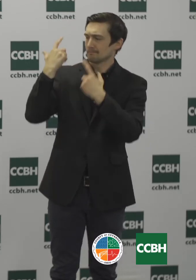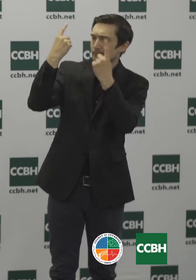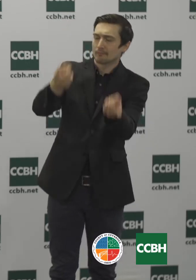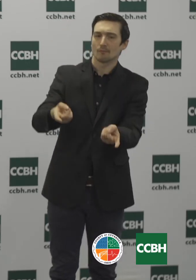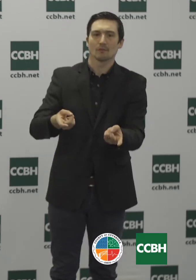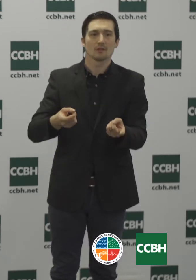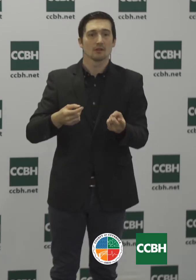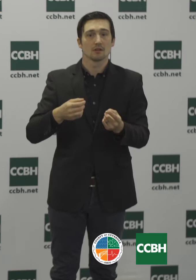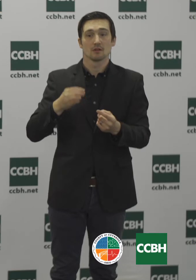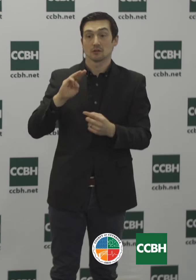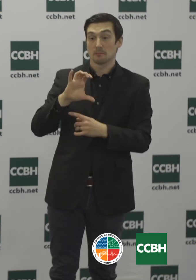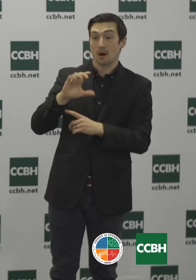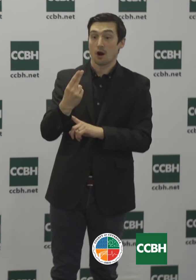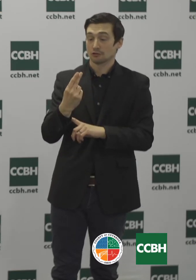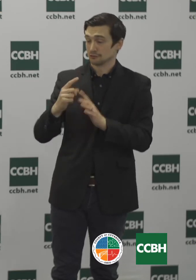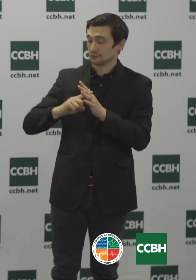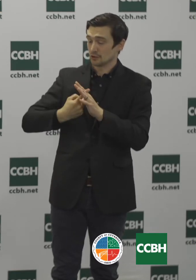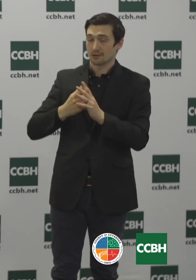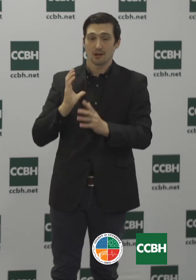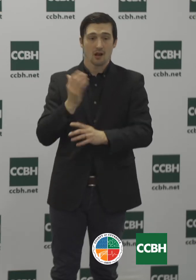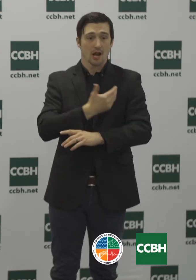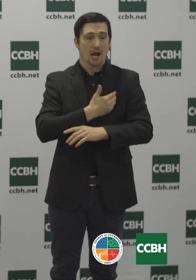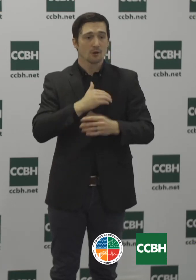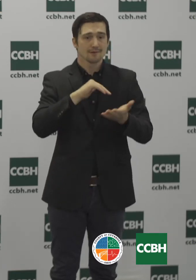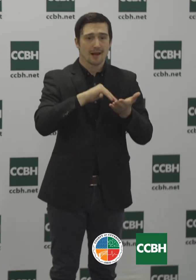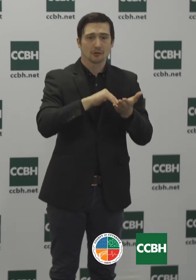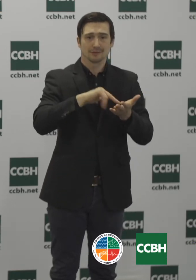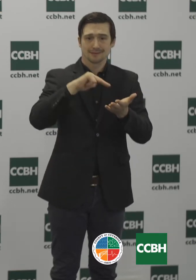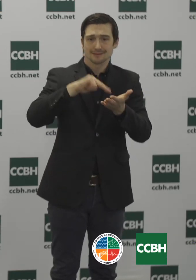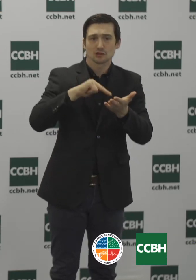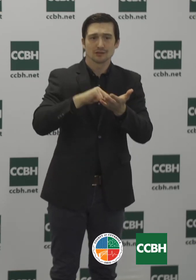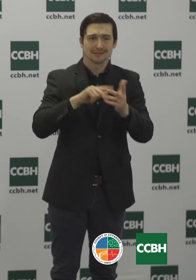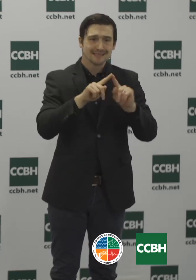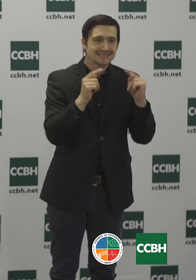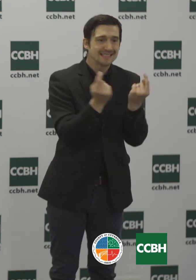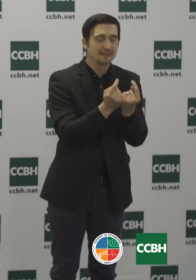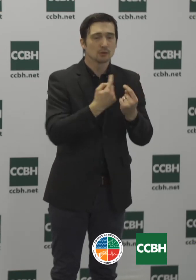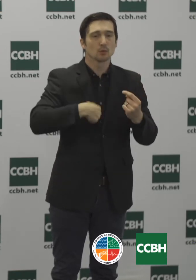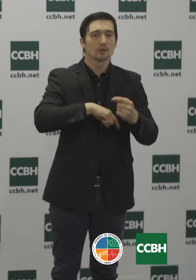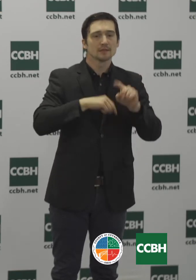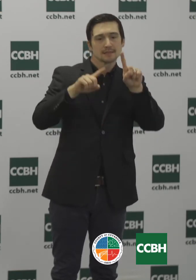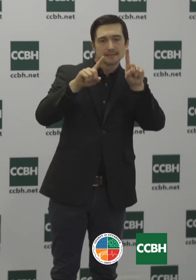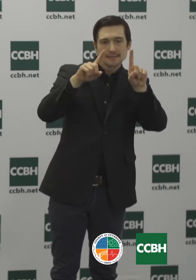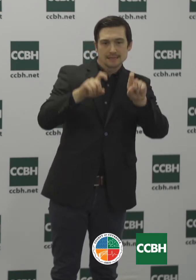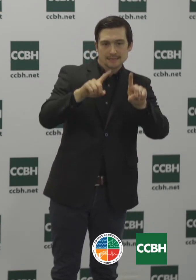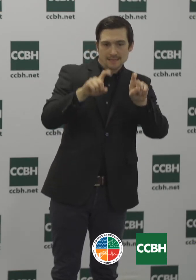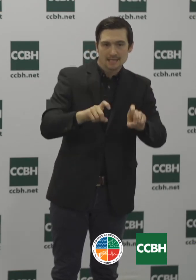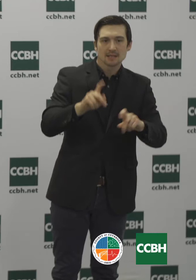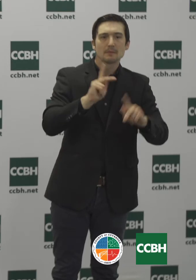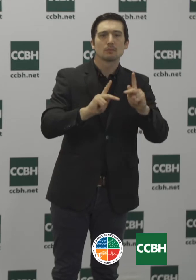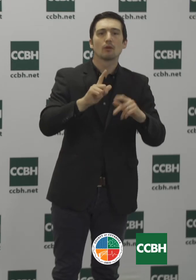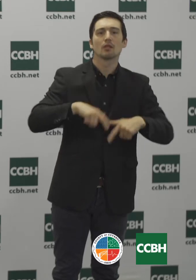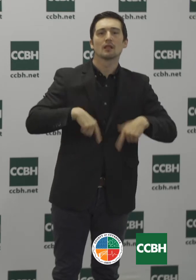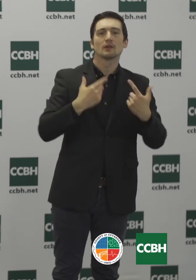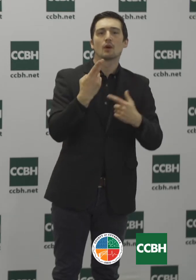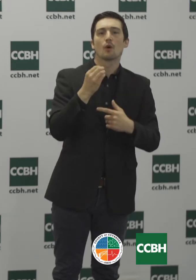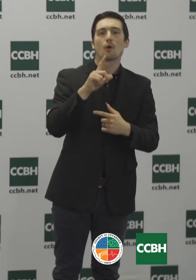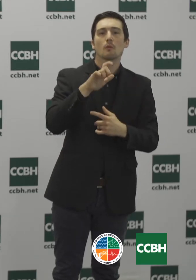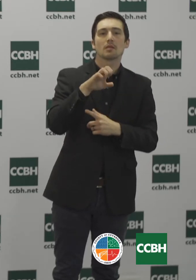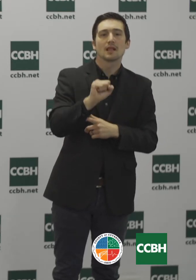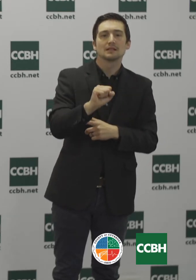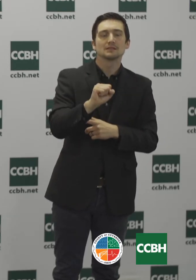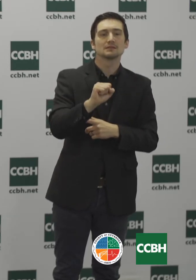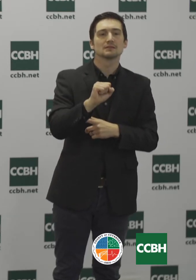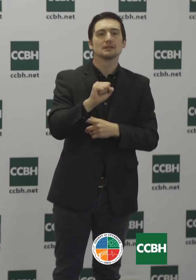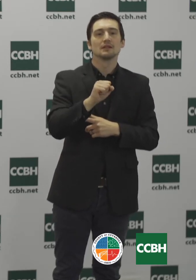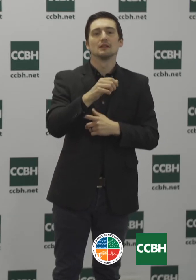teams of Metro Health physicians and nurses have tested and cared for people living in homeless shelters, on the